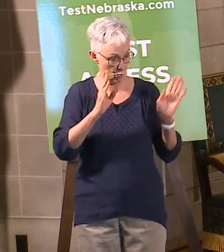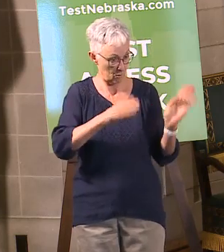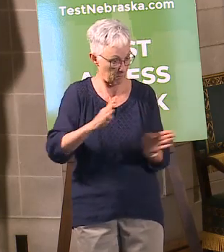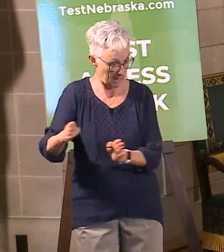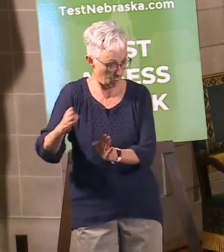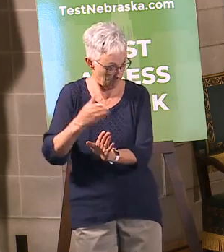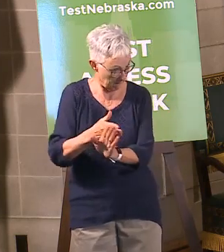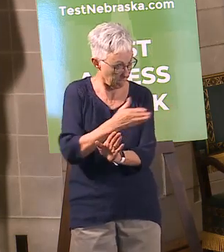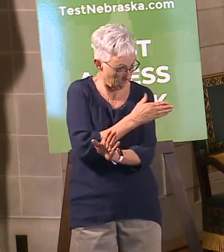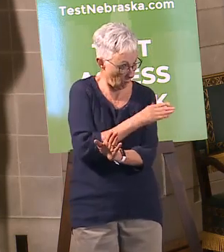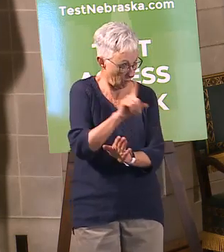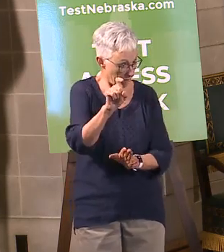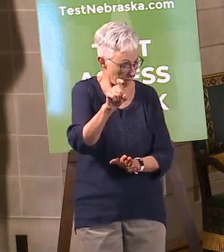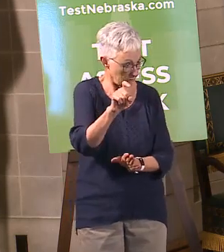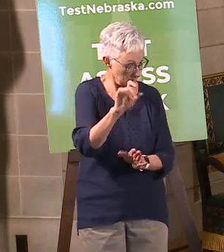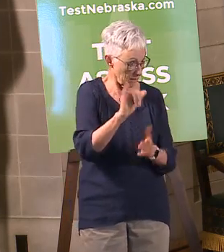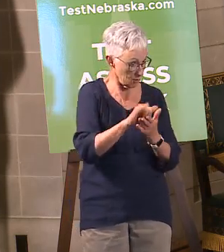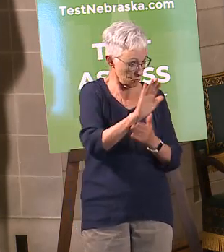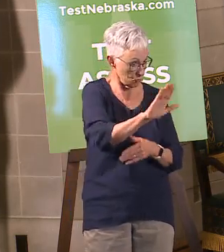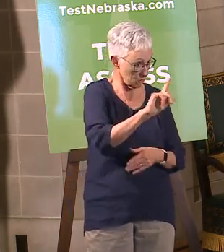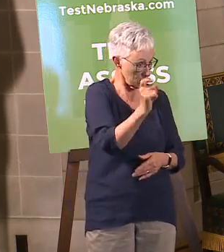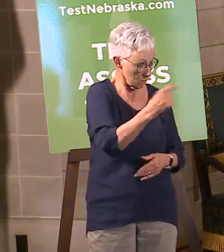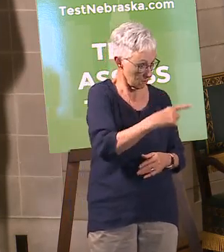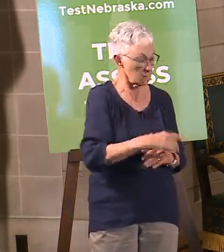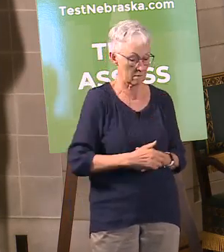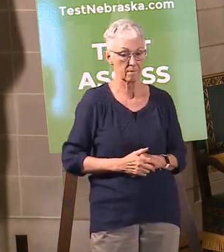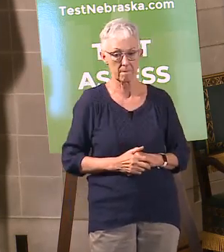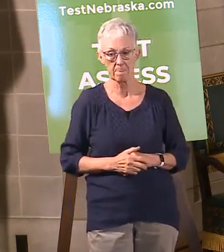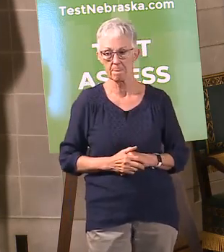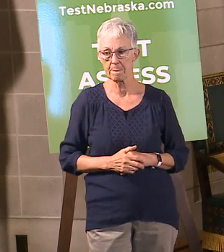that an accurate reflection, Martha?